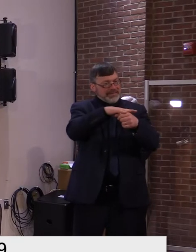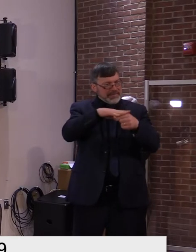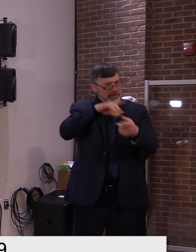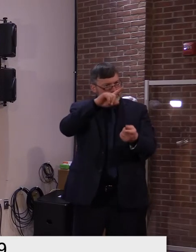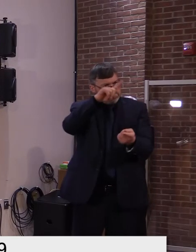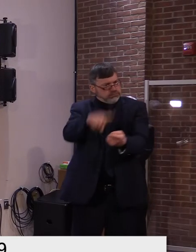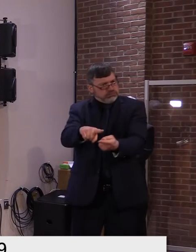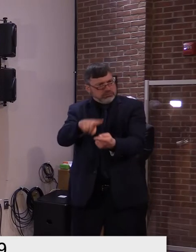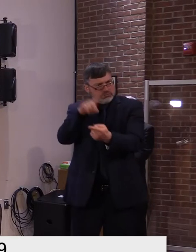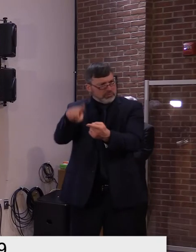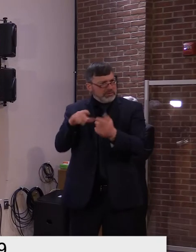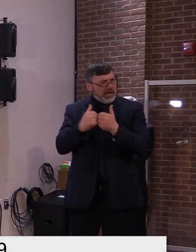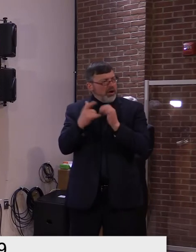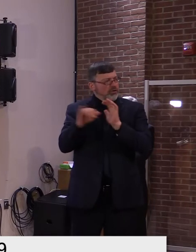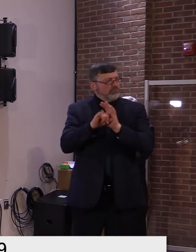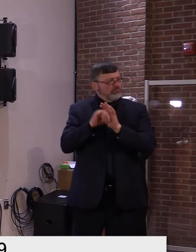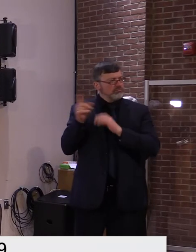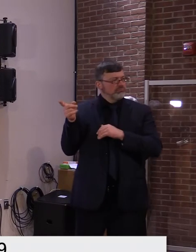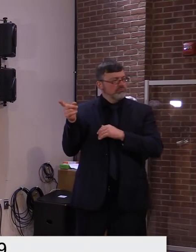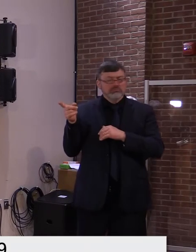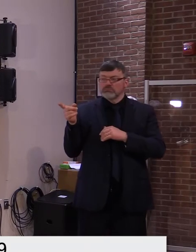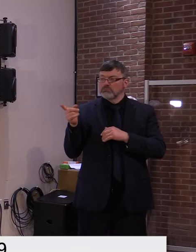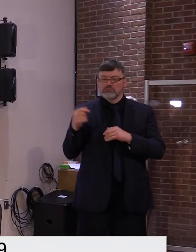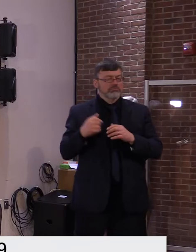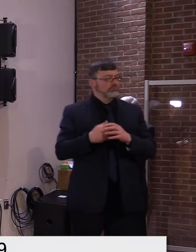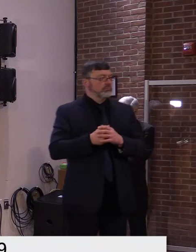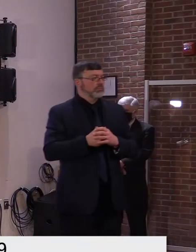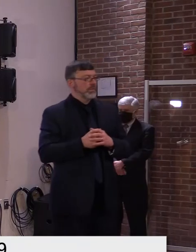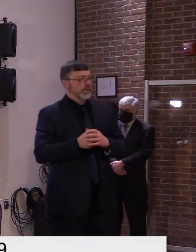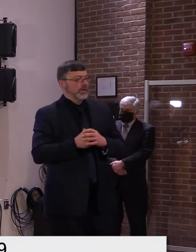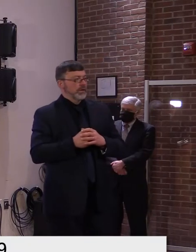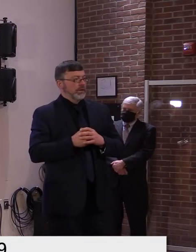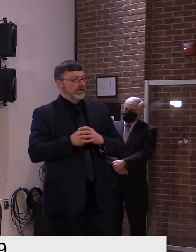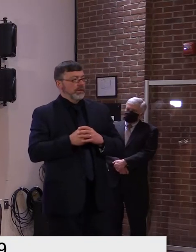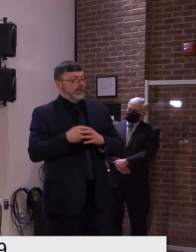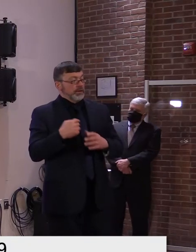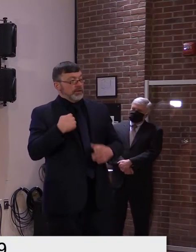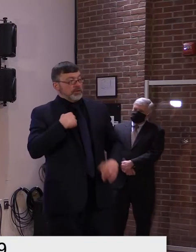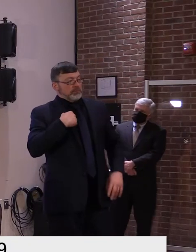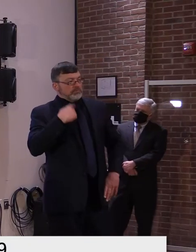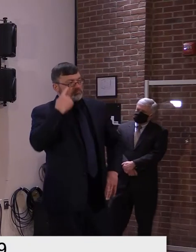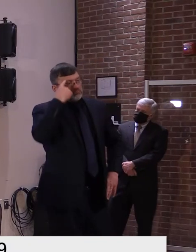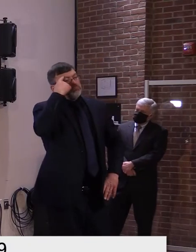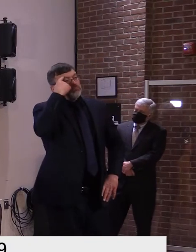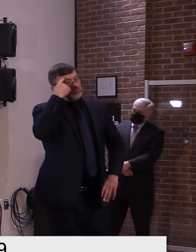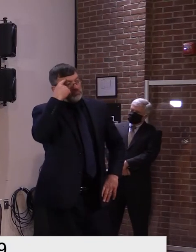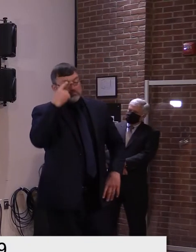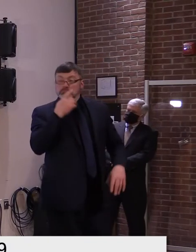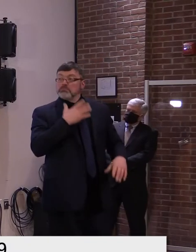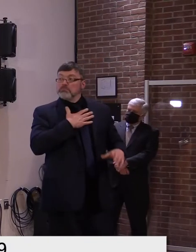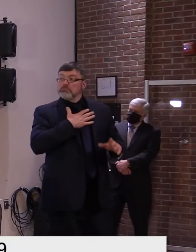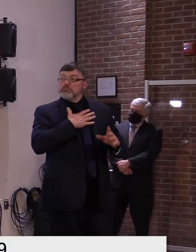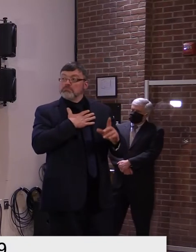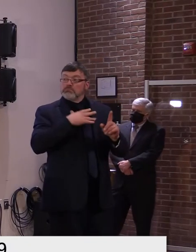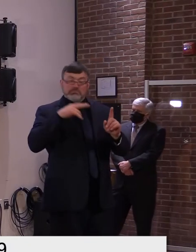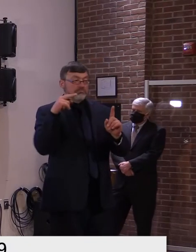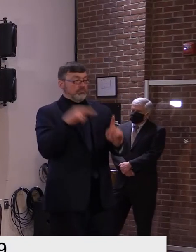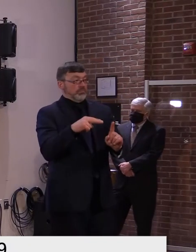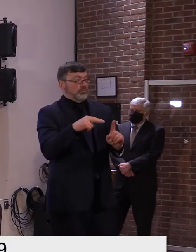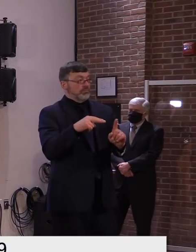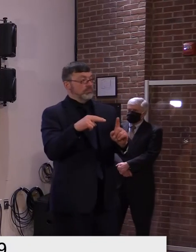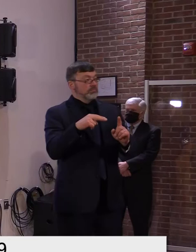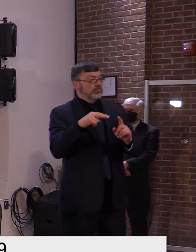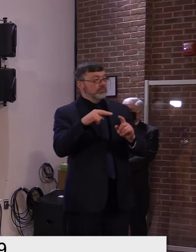will just say that, one that sticks out from my perspective on the other end of the scale was, I think it was Randolph, and they had